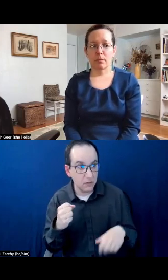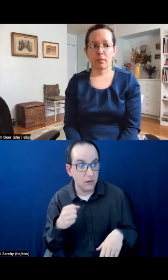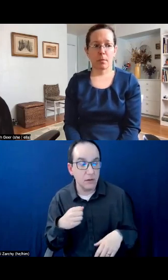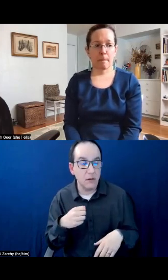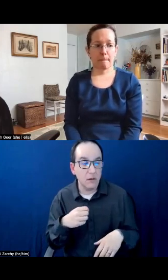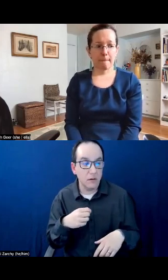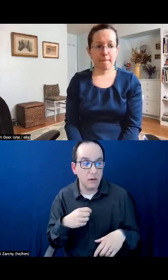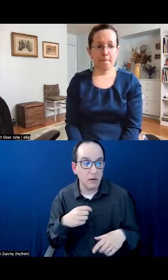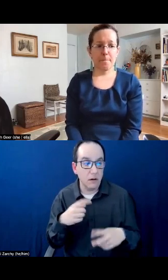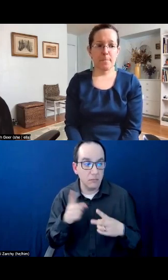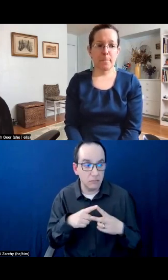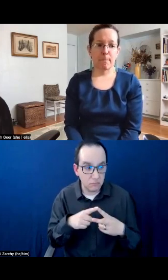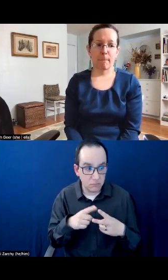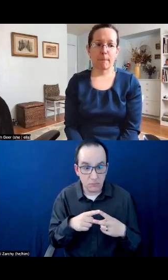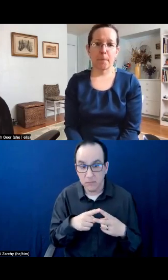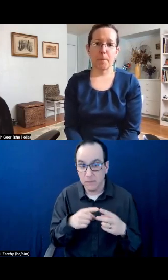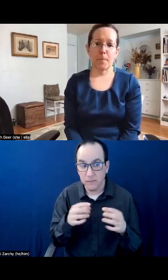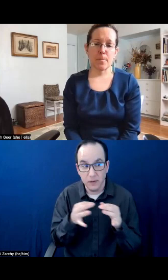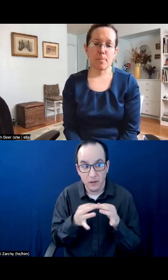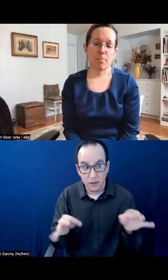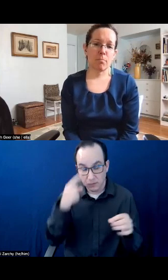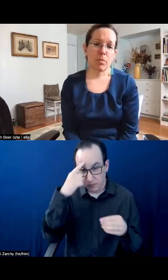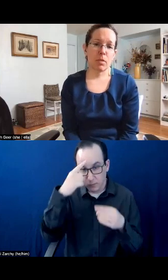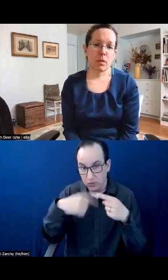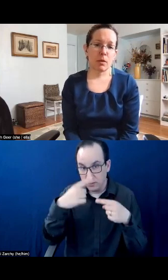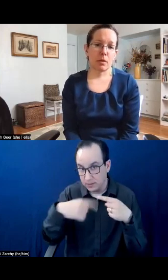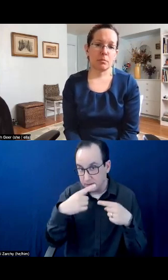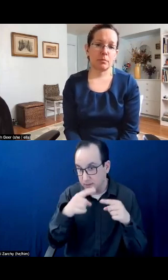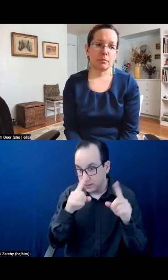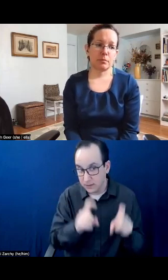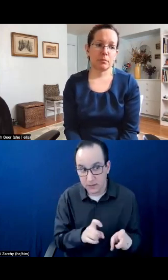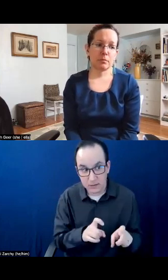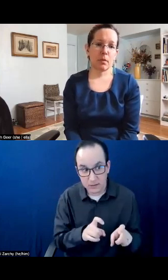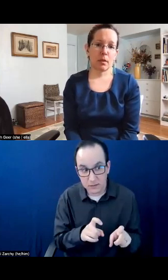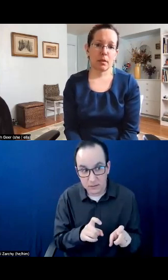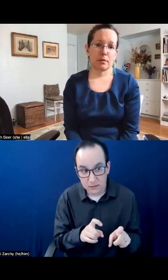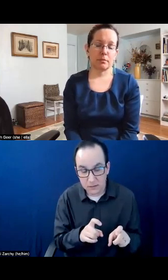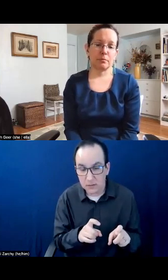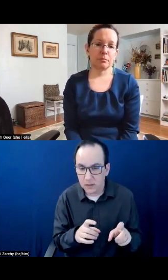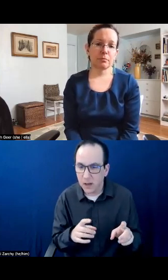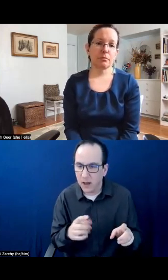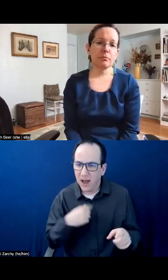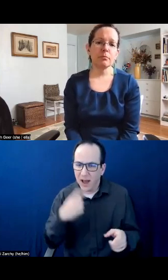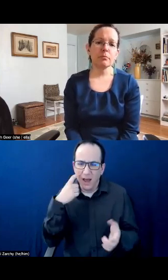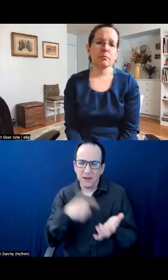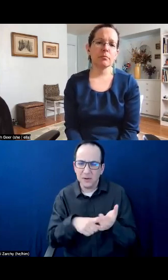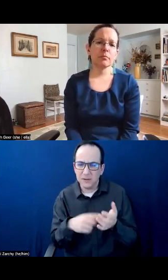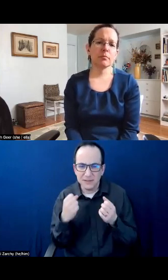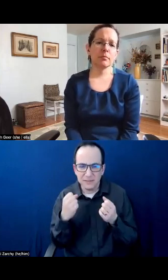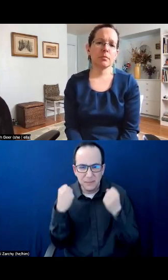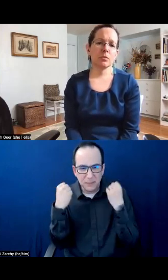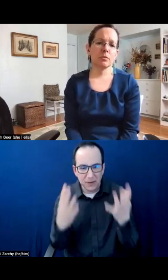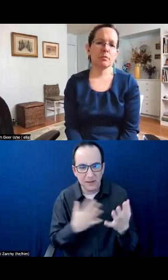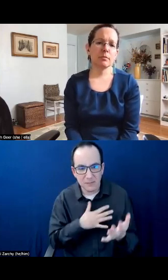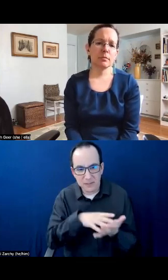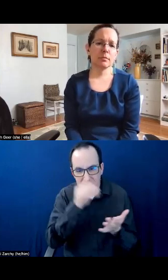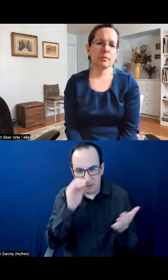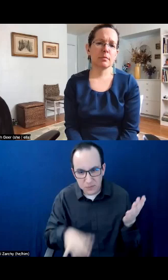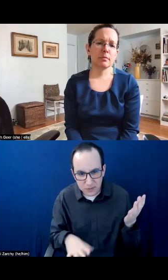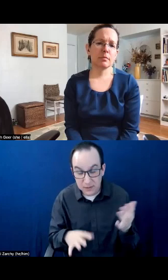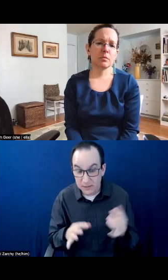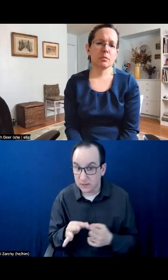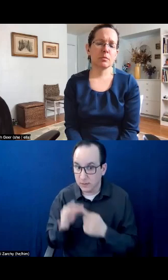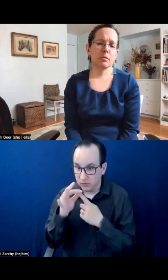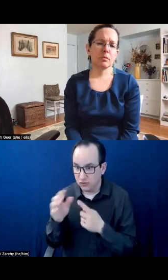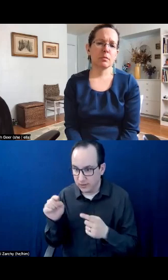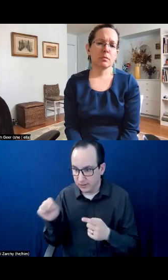deaf students to take. The first one, the language processing test. I do notice